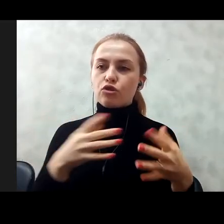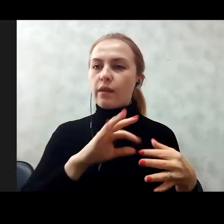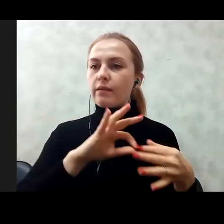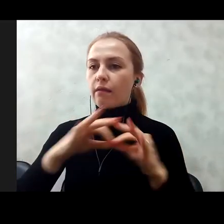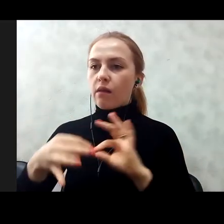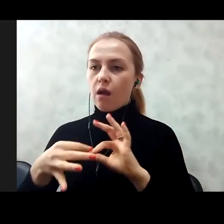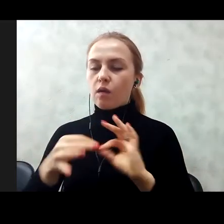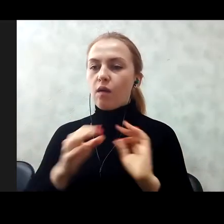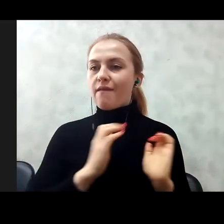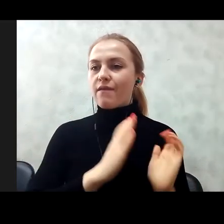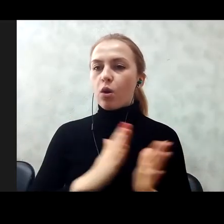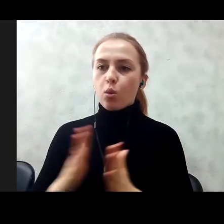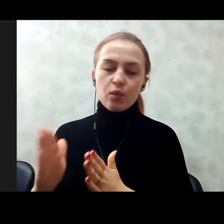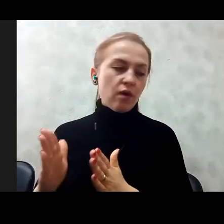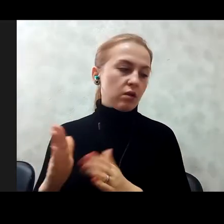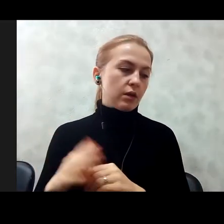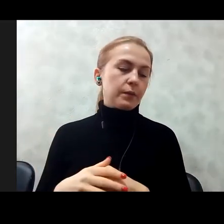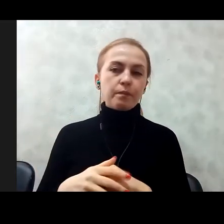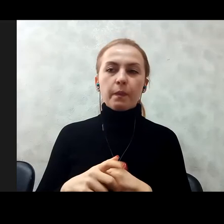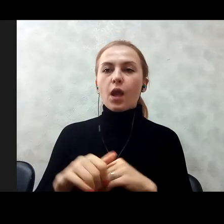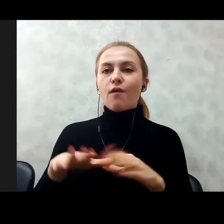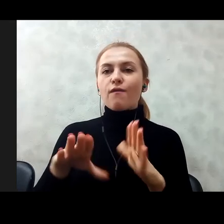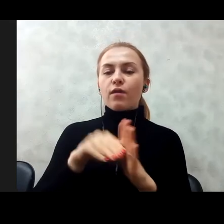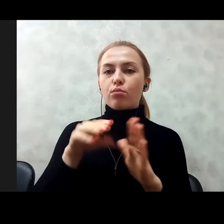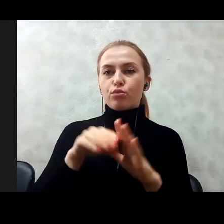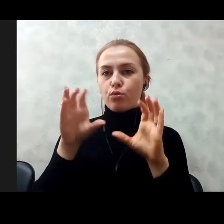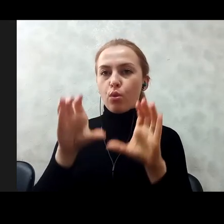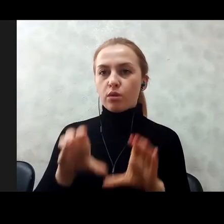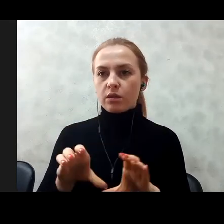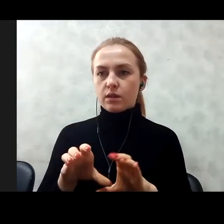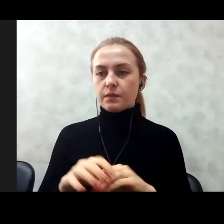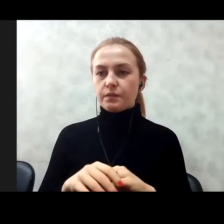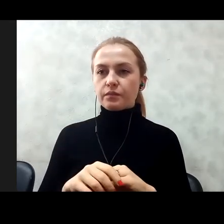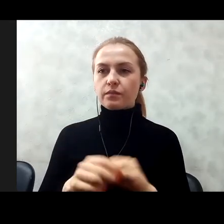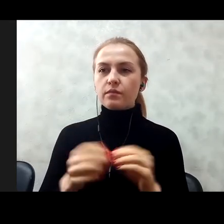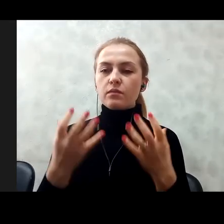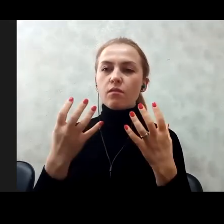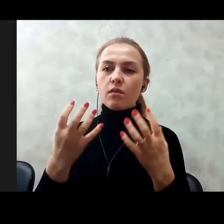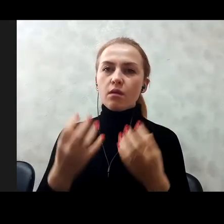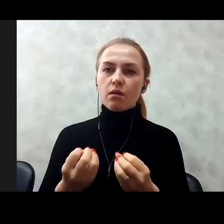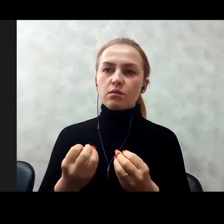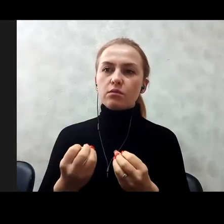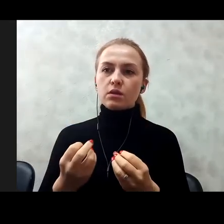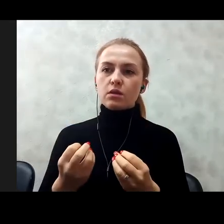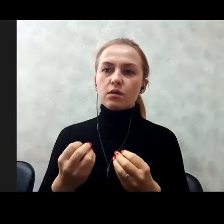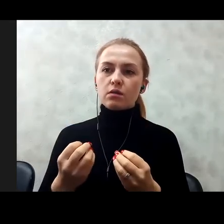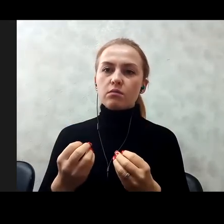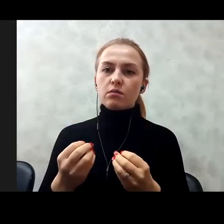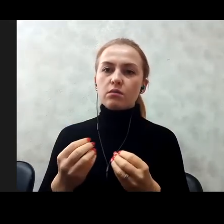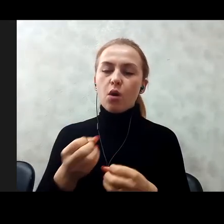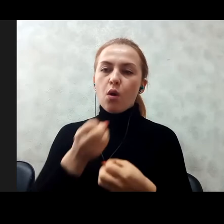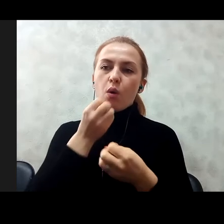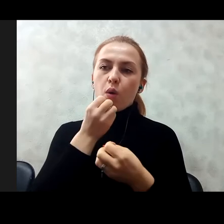perhaps we should pay special attention to that and have it better regulated in